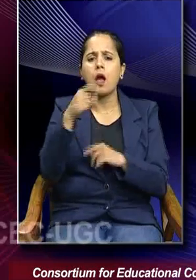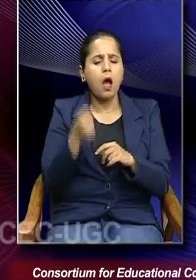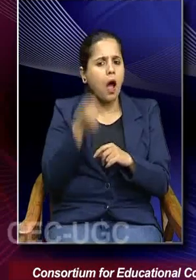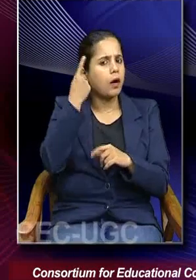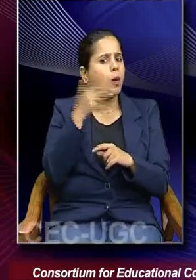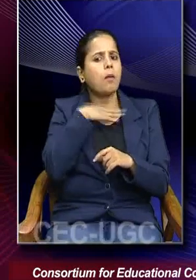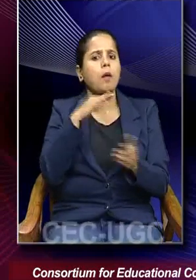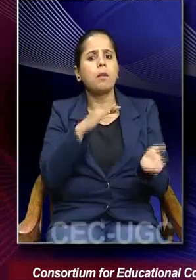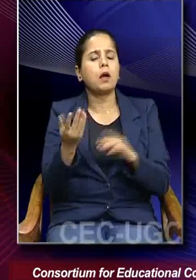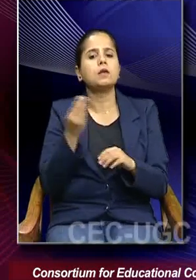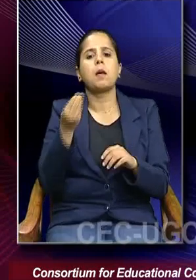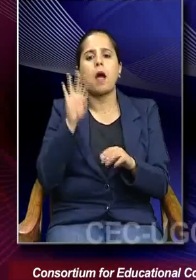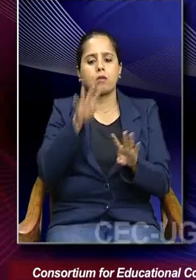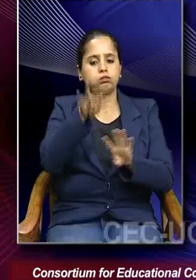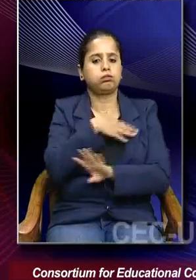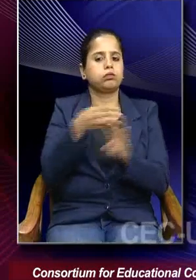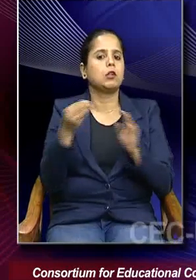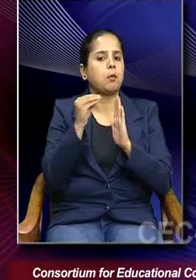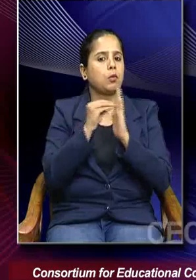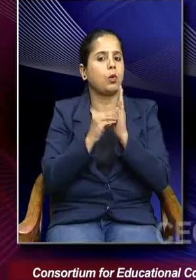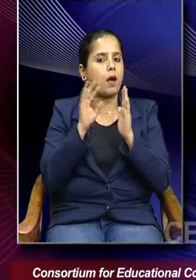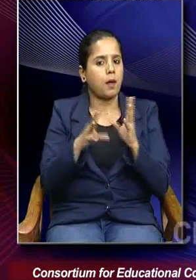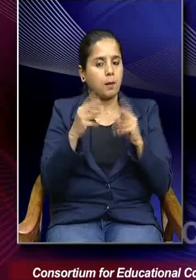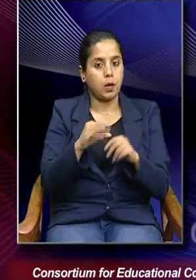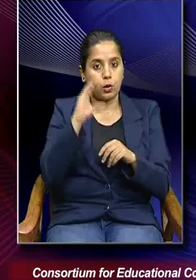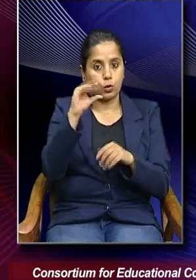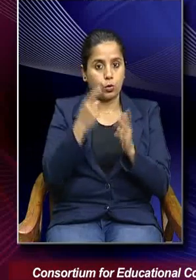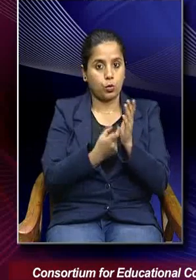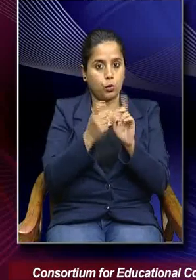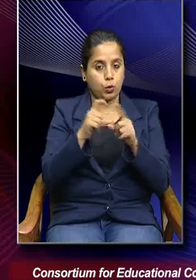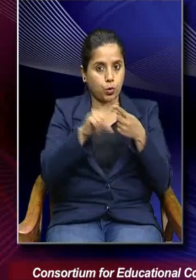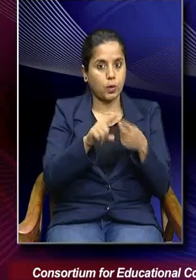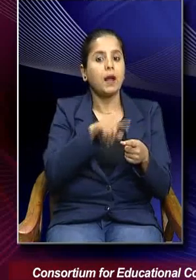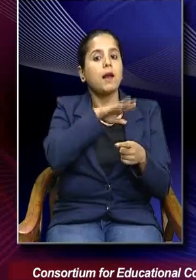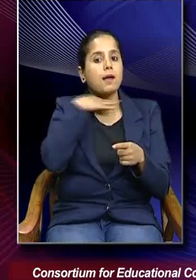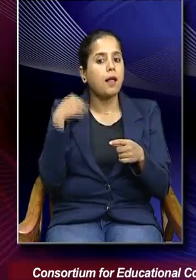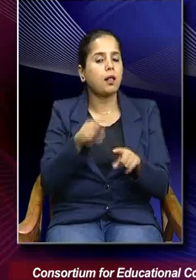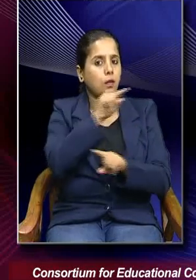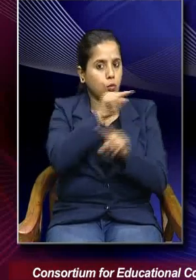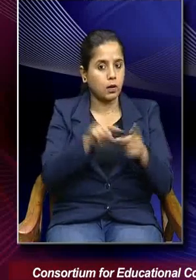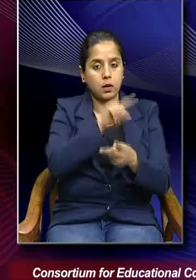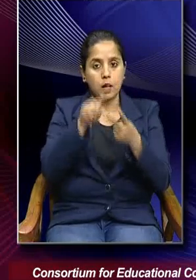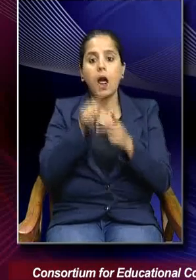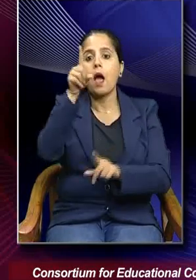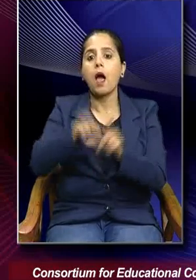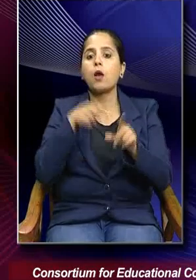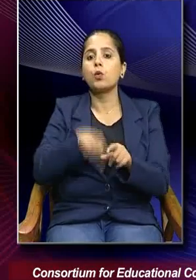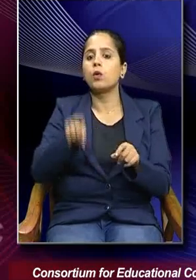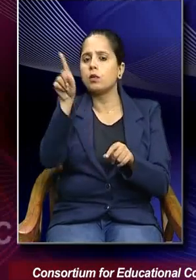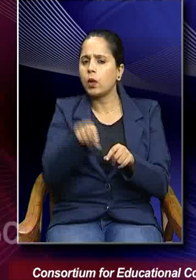certain statistical terms. One is crude death rate, which is annual number of deaths per 1,000